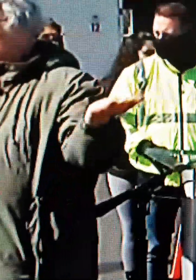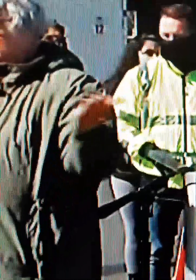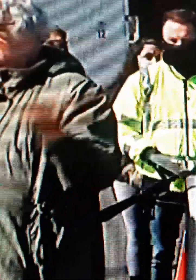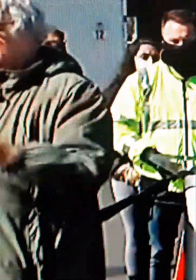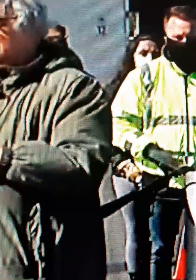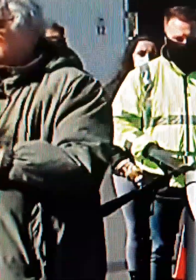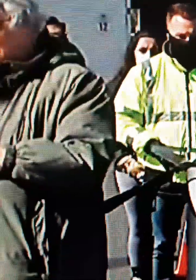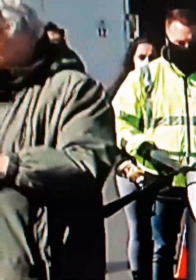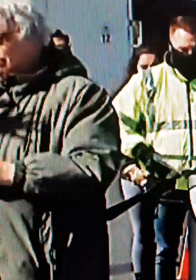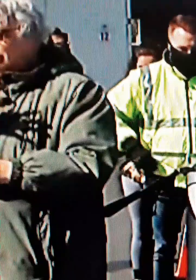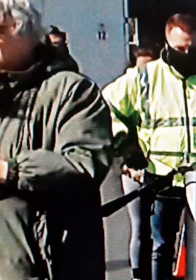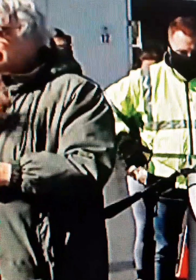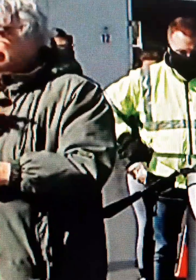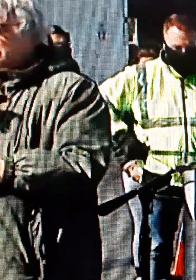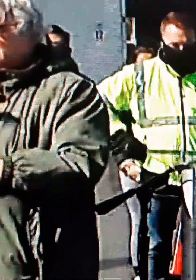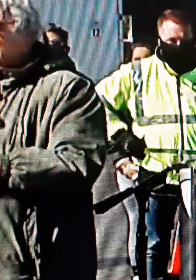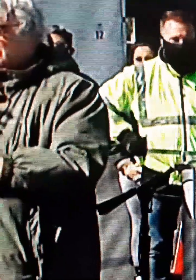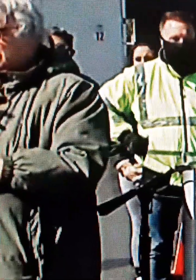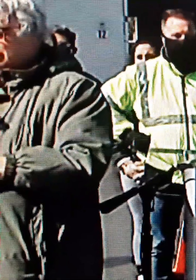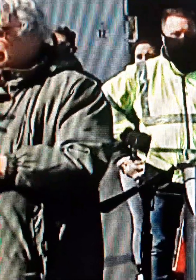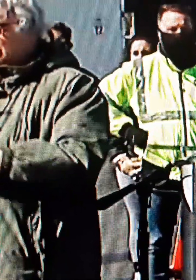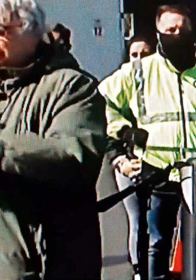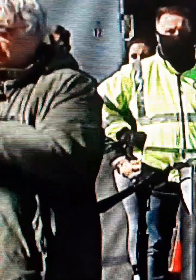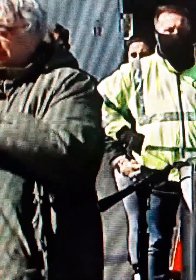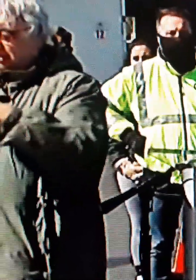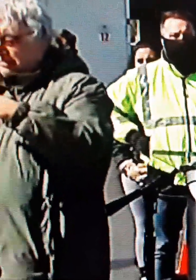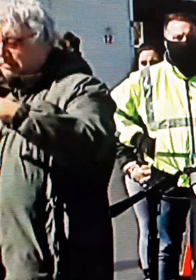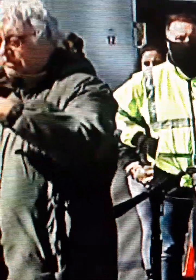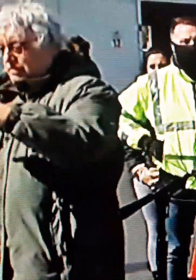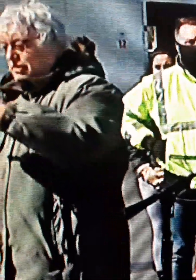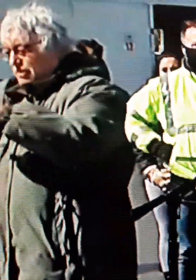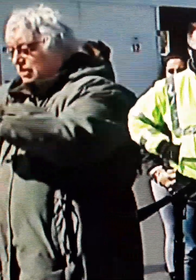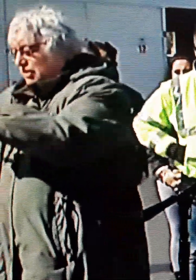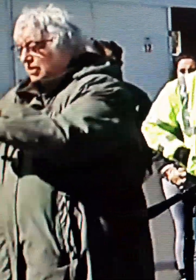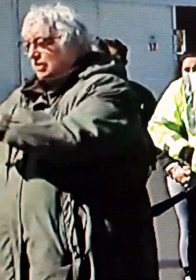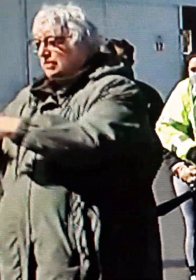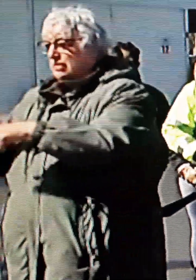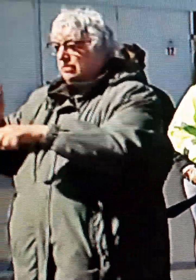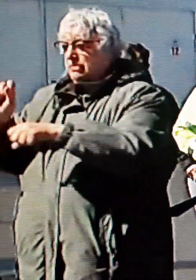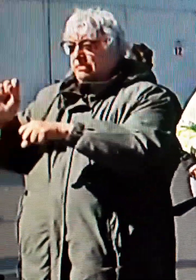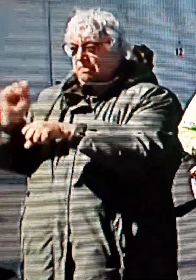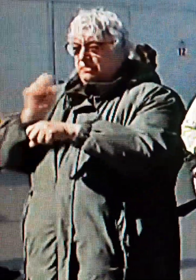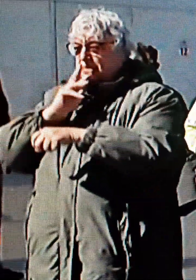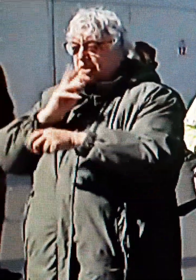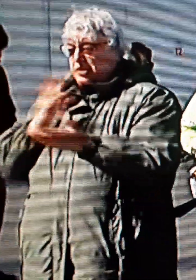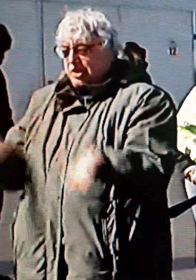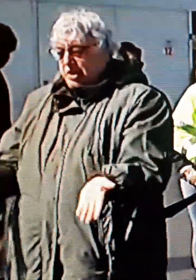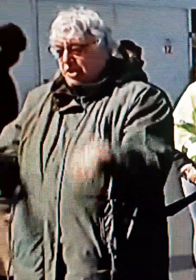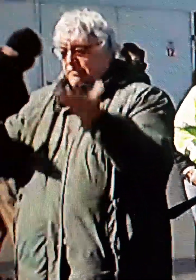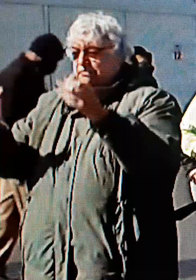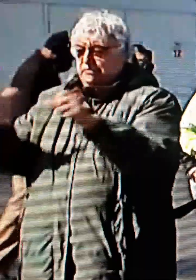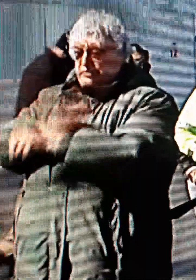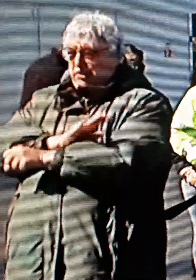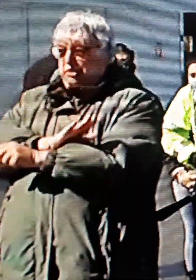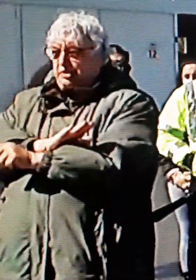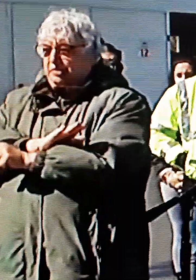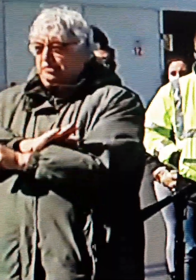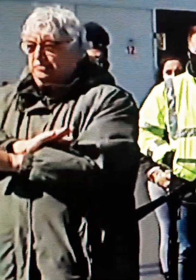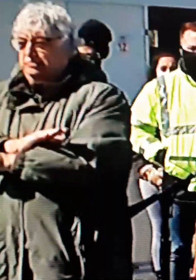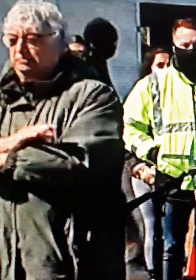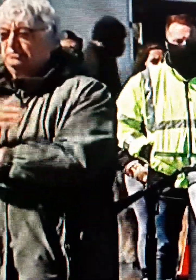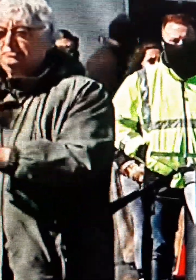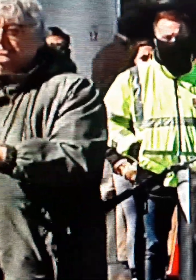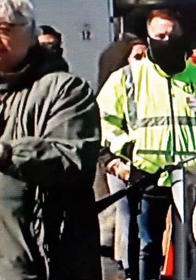men and women of Houston Public Works continue to work around the clock to be sure we get this water system back up to fully operational. We made